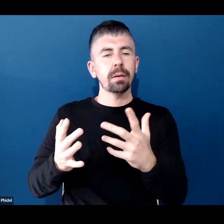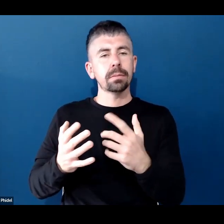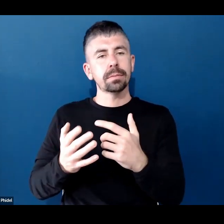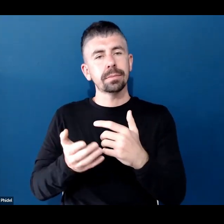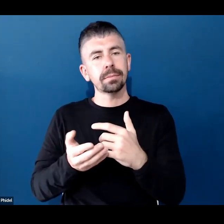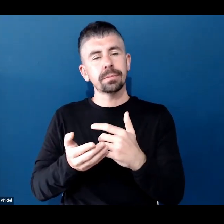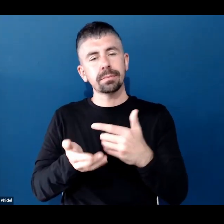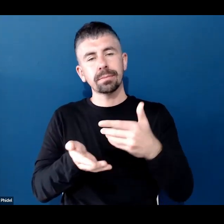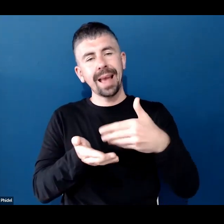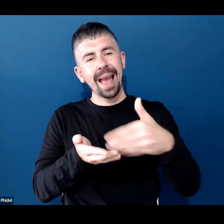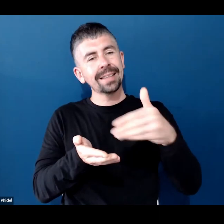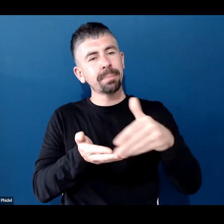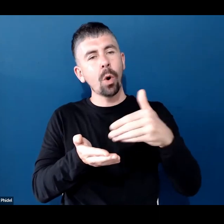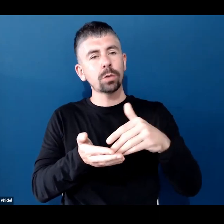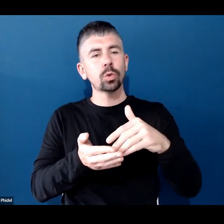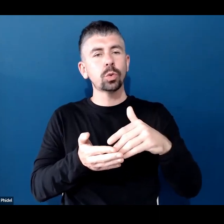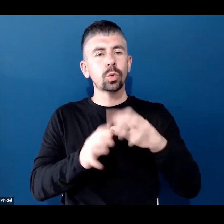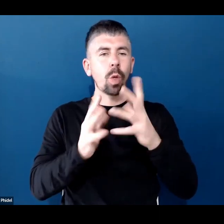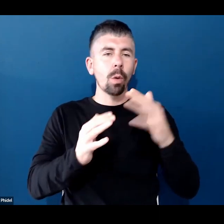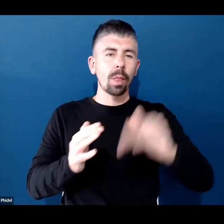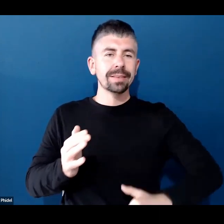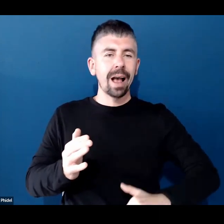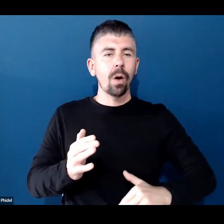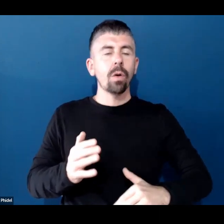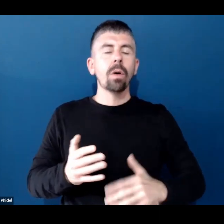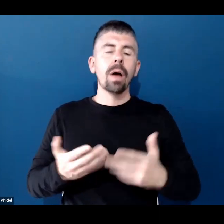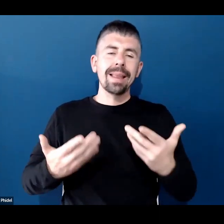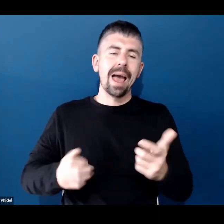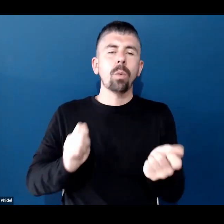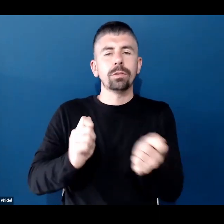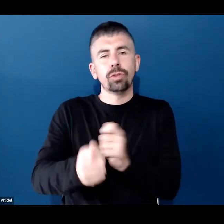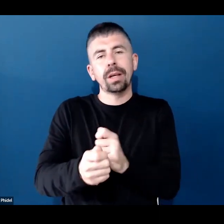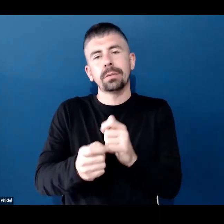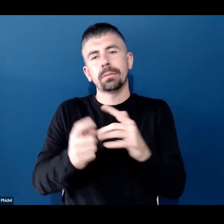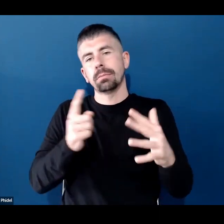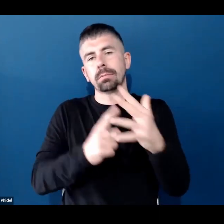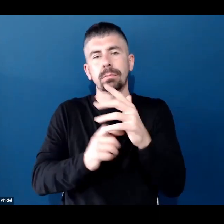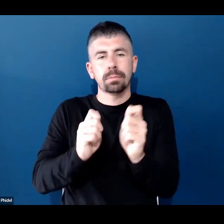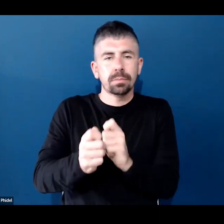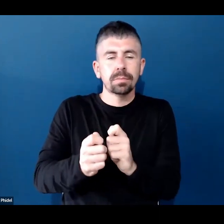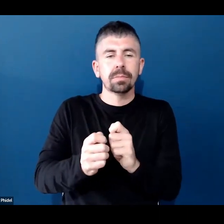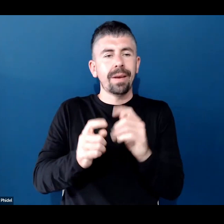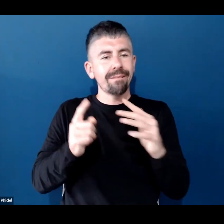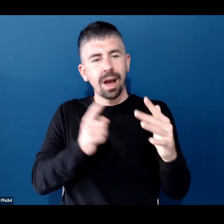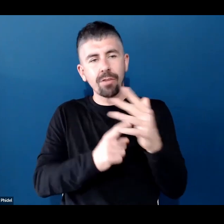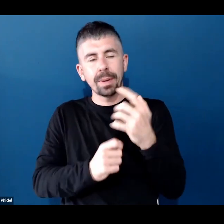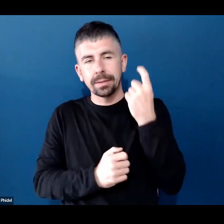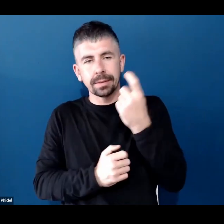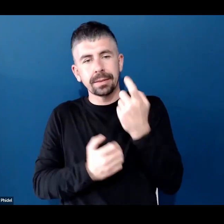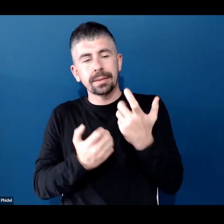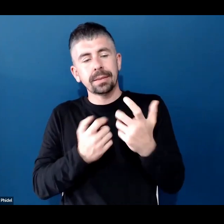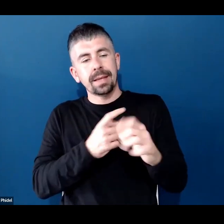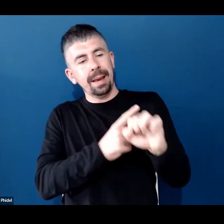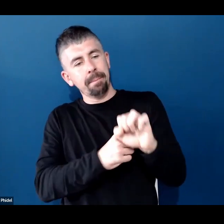Right now, we're starting to have better footprint indicators or consumption-based indicators where we take this imported impact into